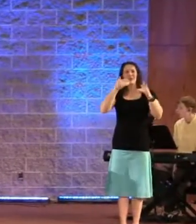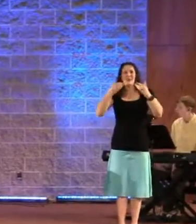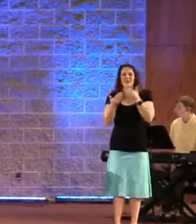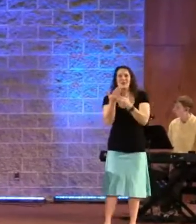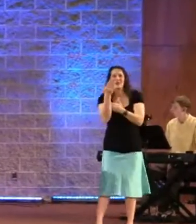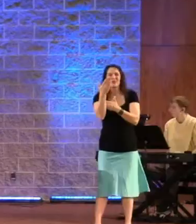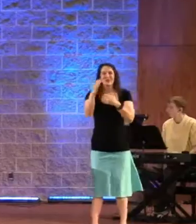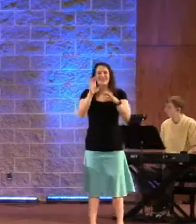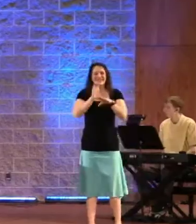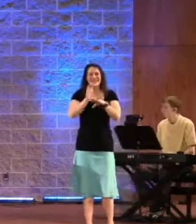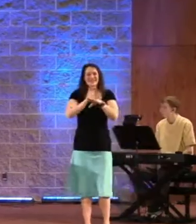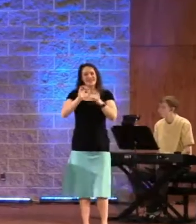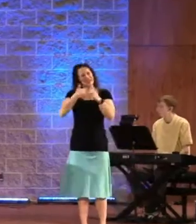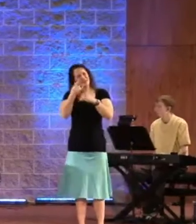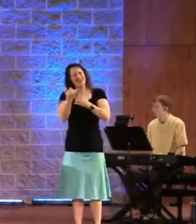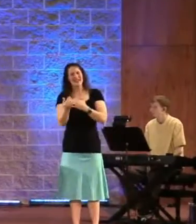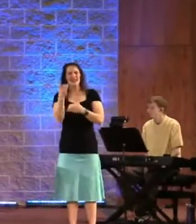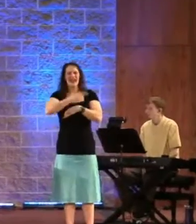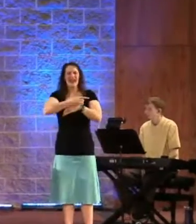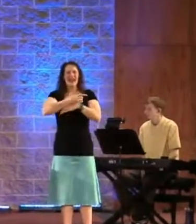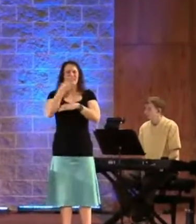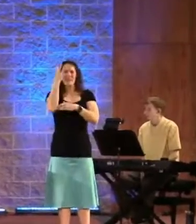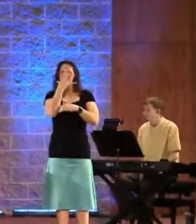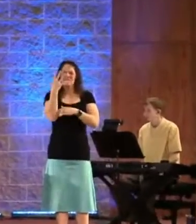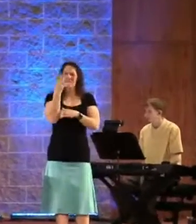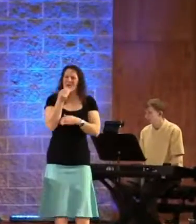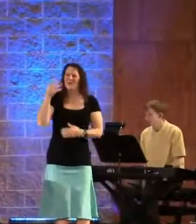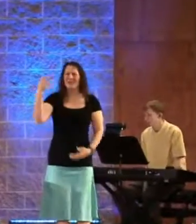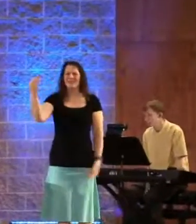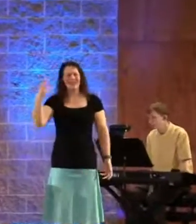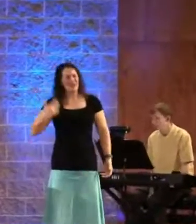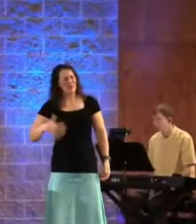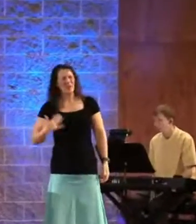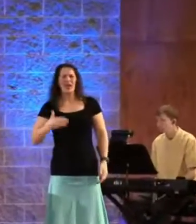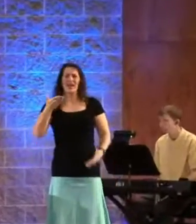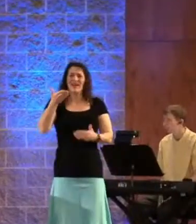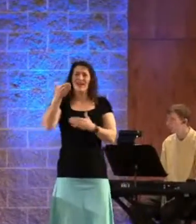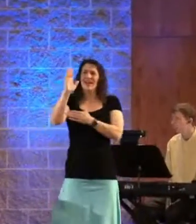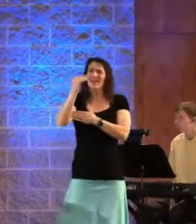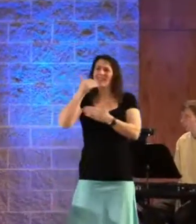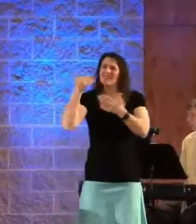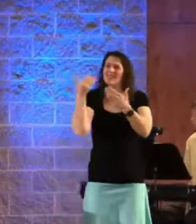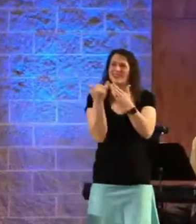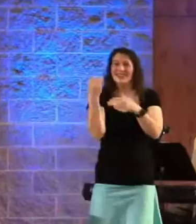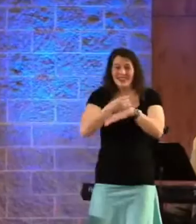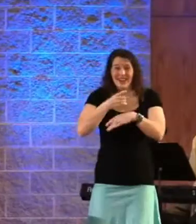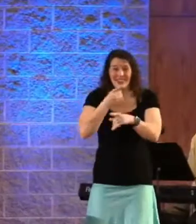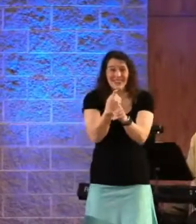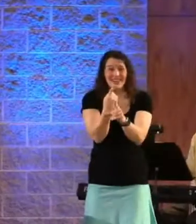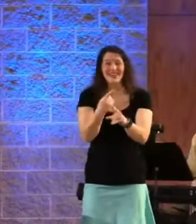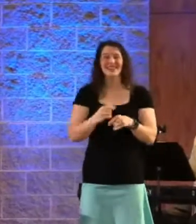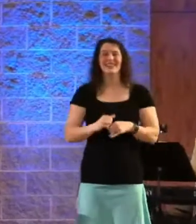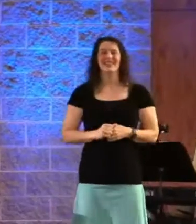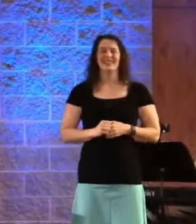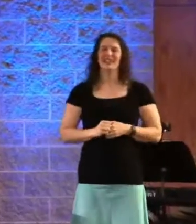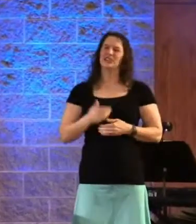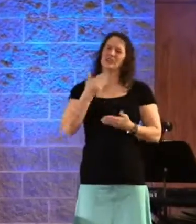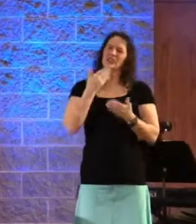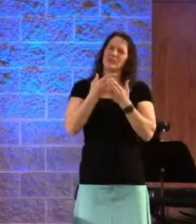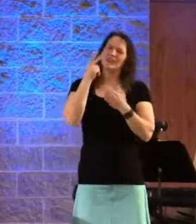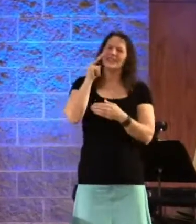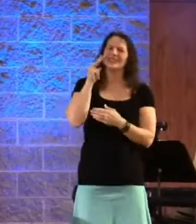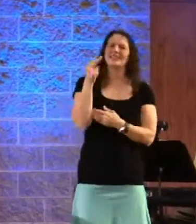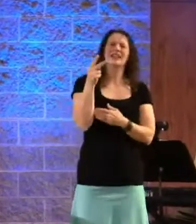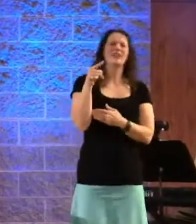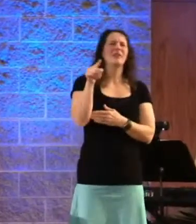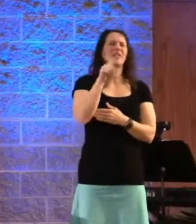a beautiful, sunny day. God is good today, isn't he? It's good to see you all today. I say that to my students. It's good